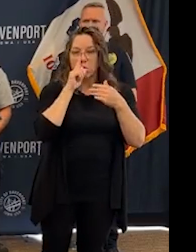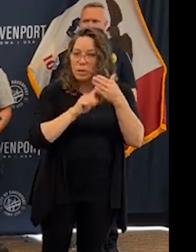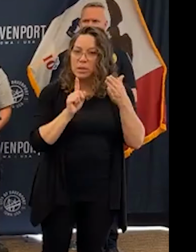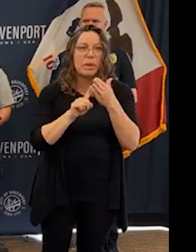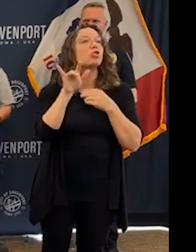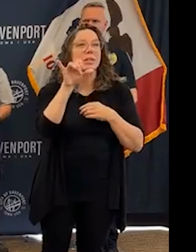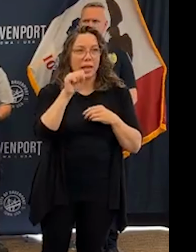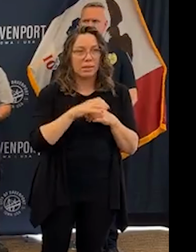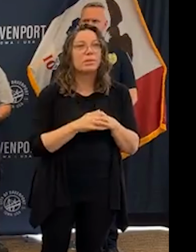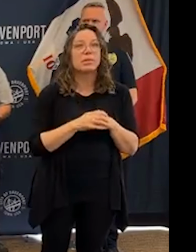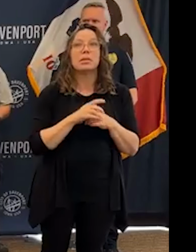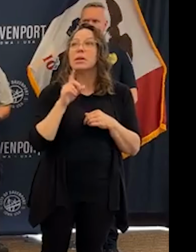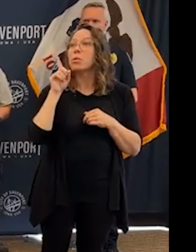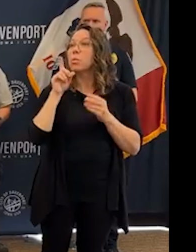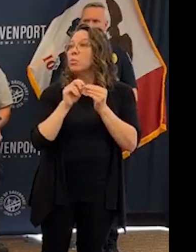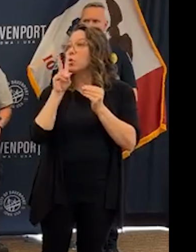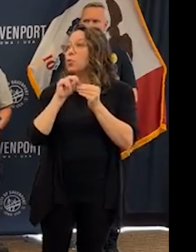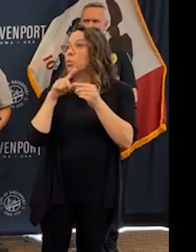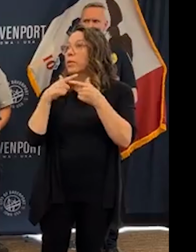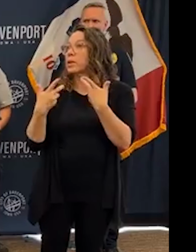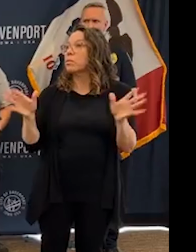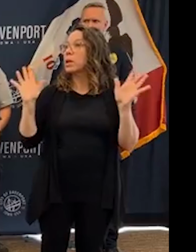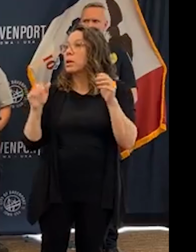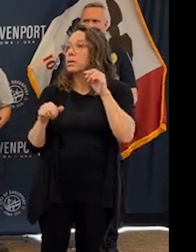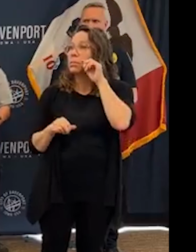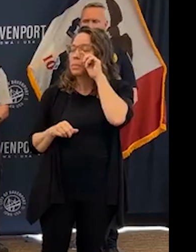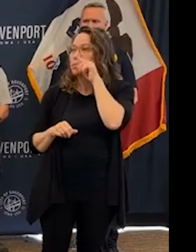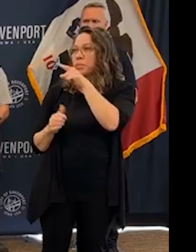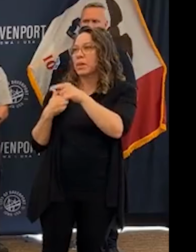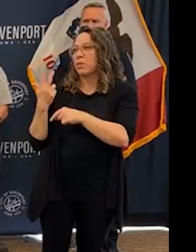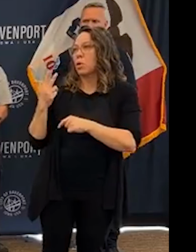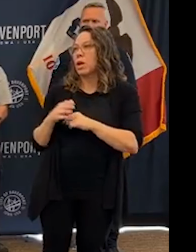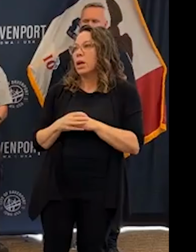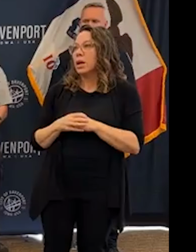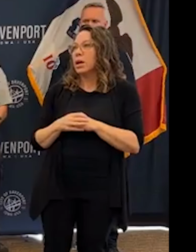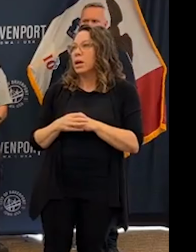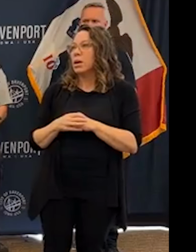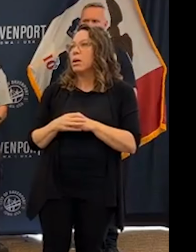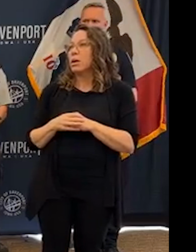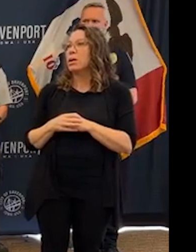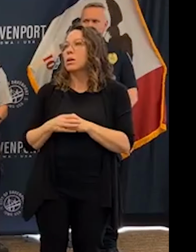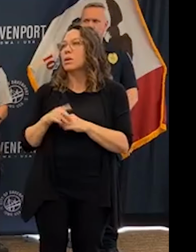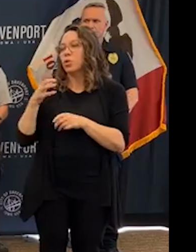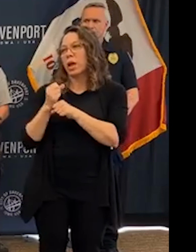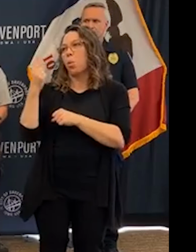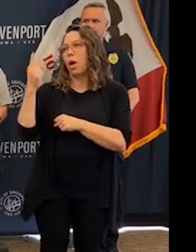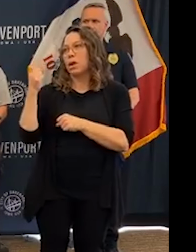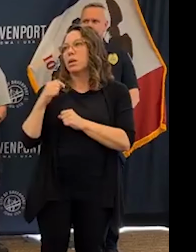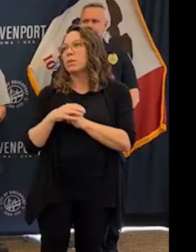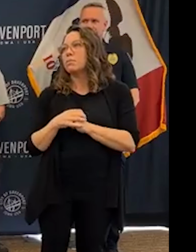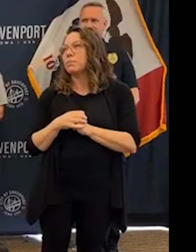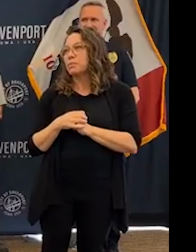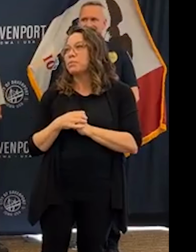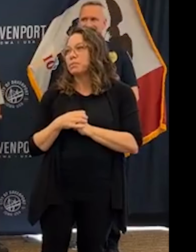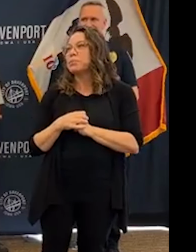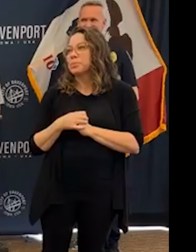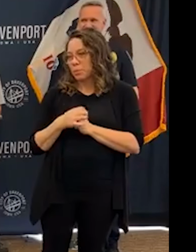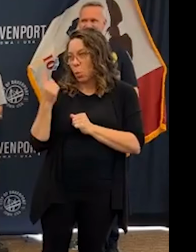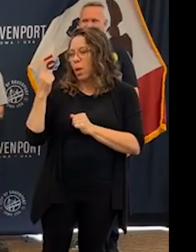more, two more, and then we're done. I have three. You get one a person. Just one?